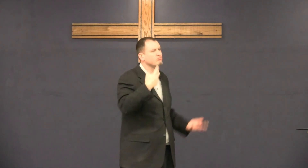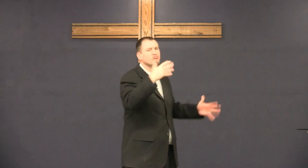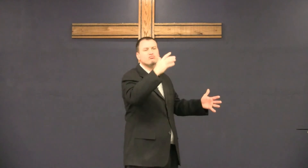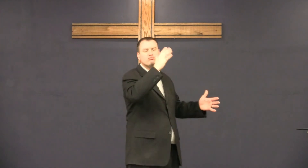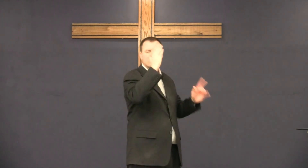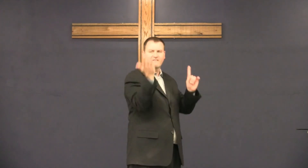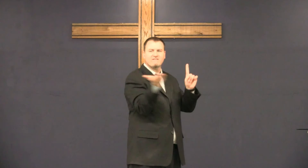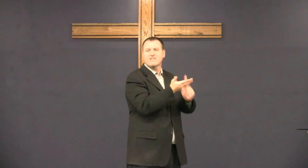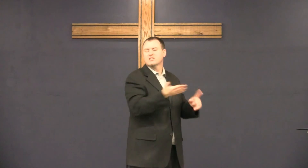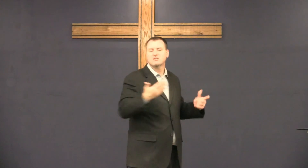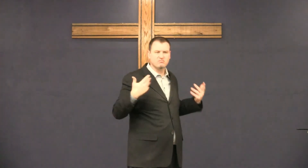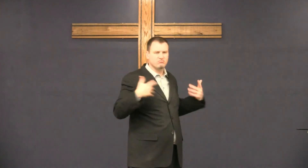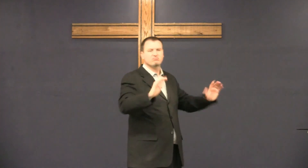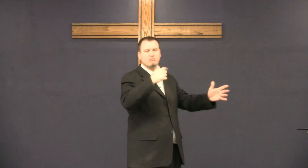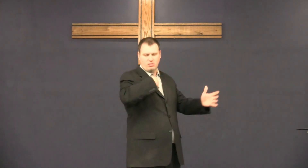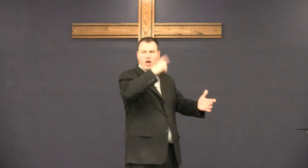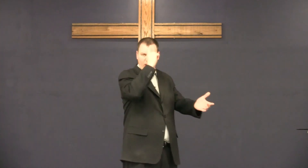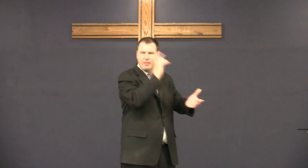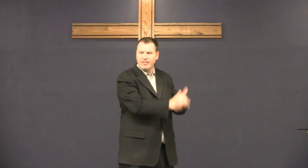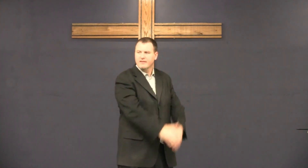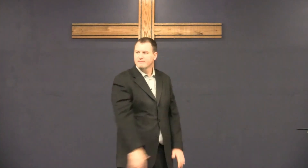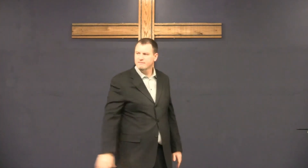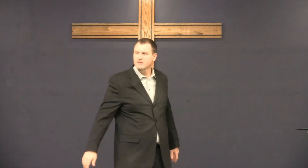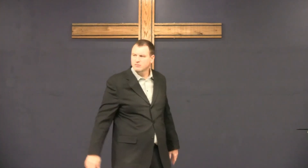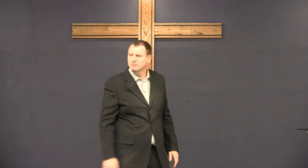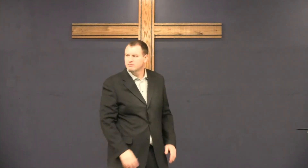Martha didn't need proof. She was convinced. I believe.